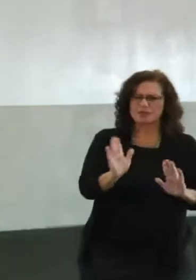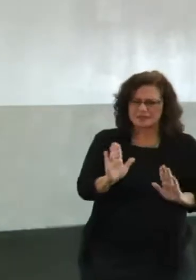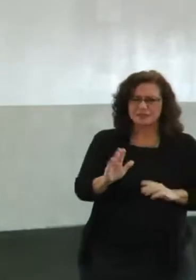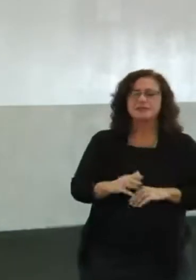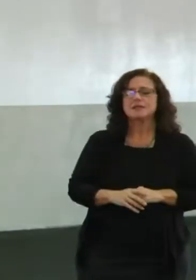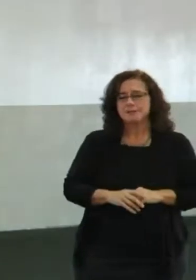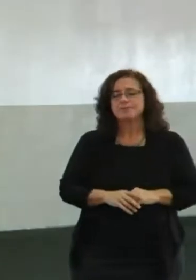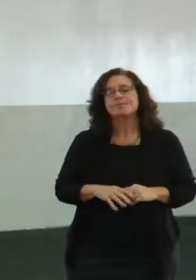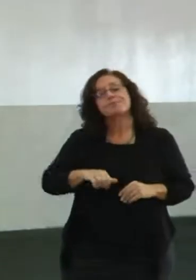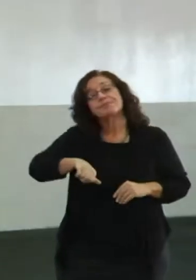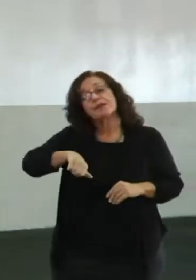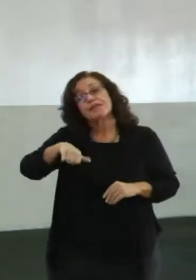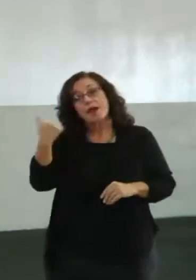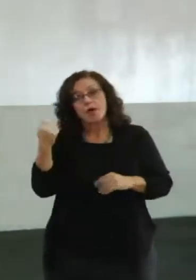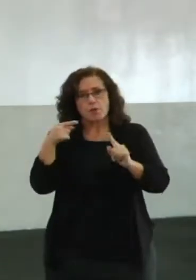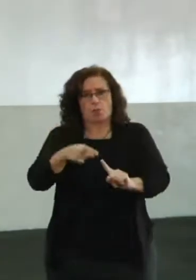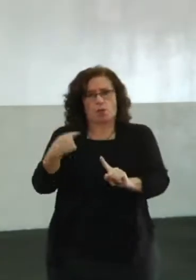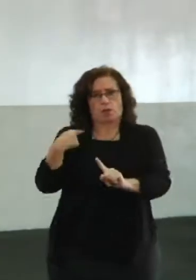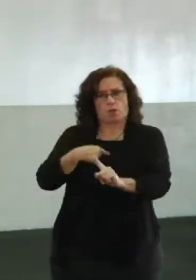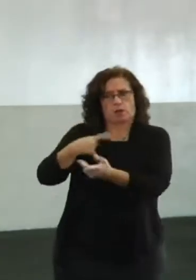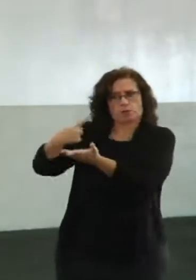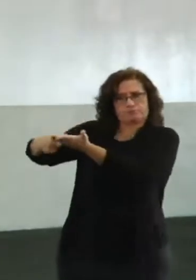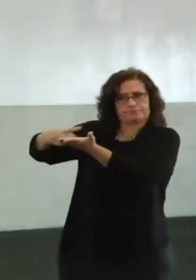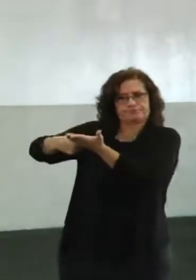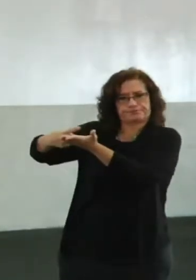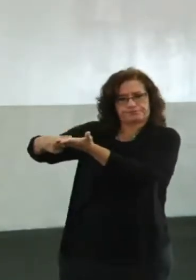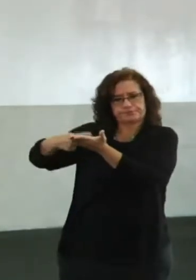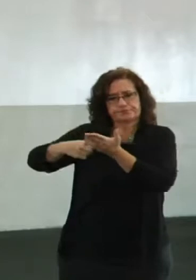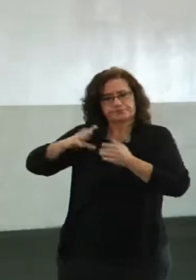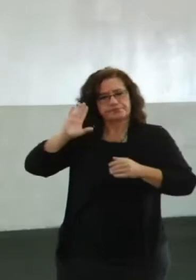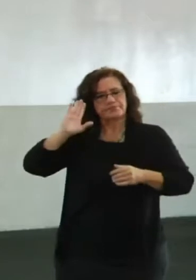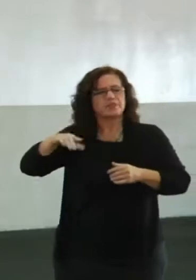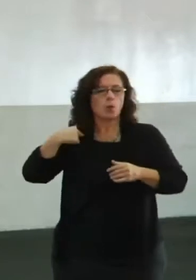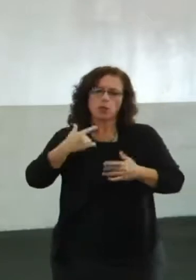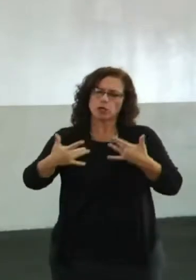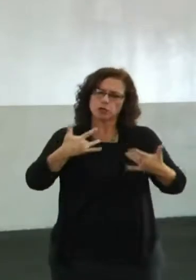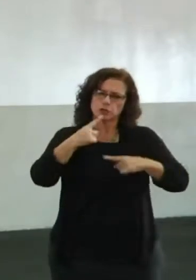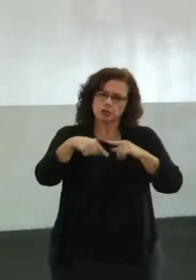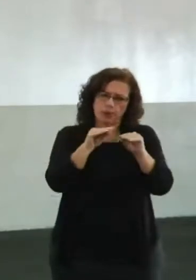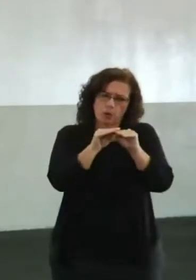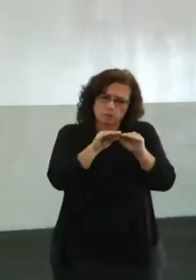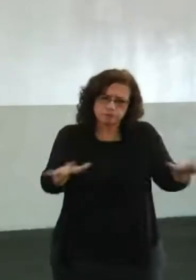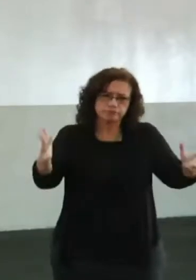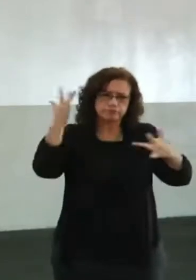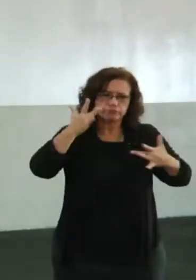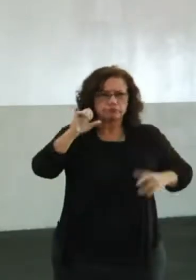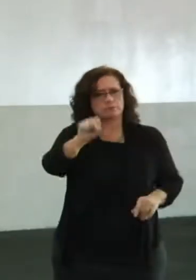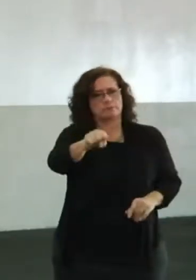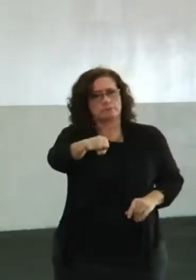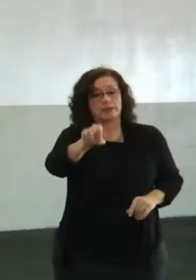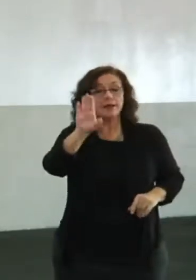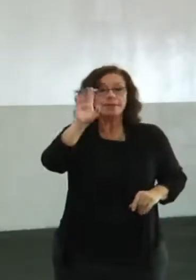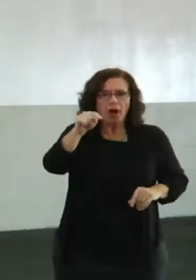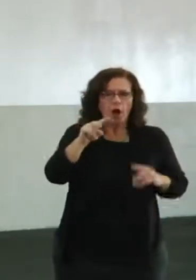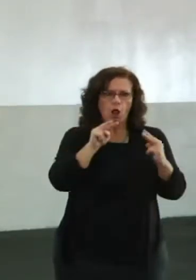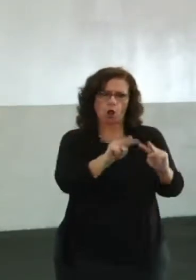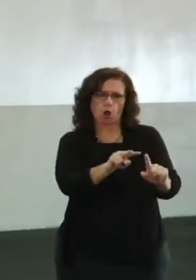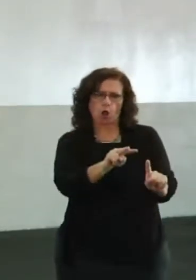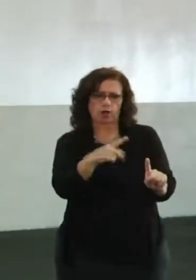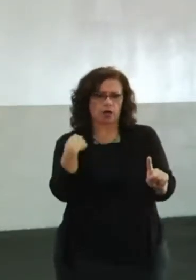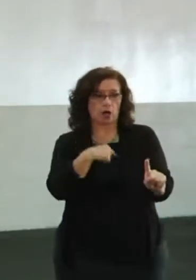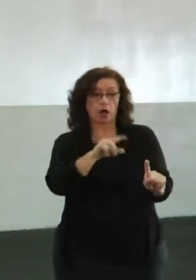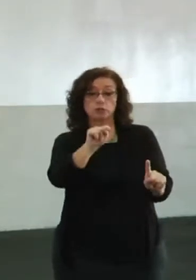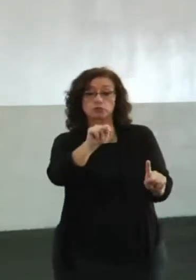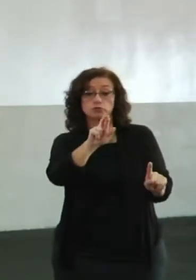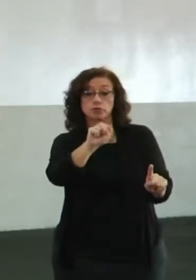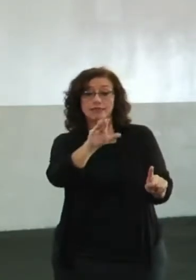right? And Dr. Gawley's been very clear. These are public health issues. He's concerned about transmission, and we say we get it. Well, let's look at our tracing data. And we've looked at our